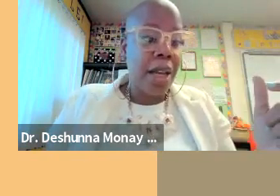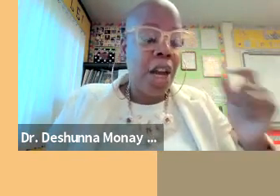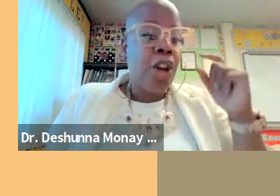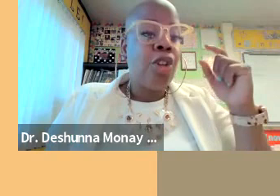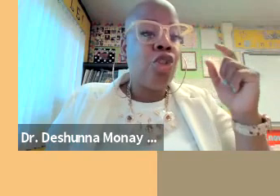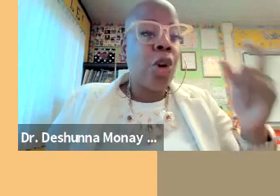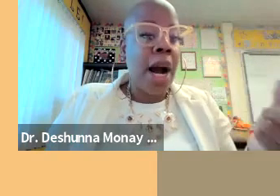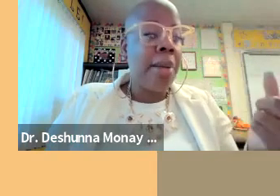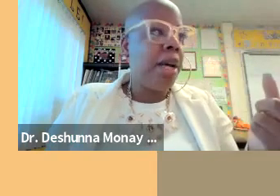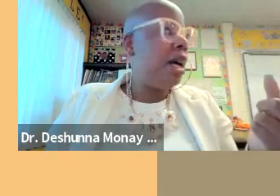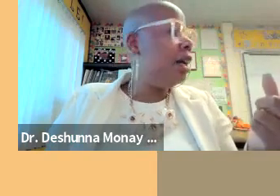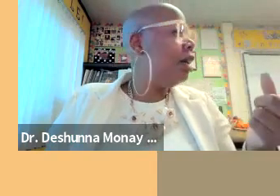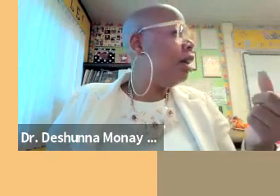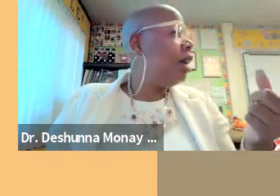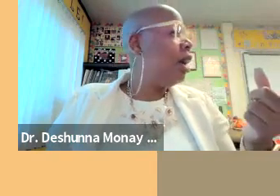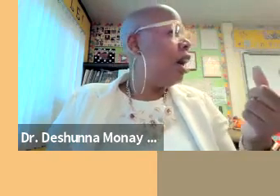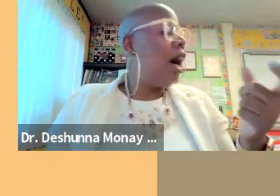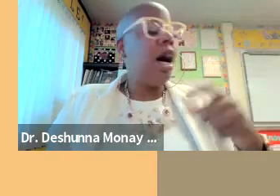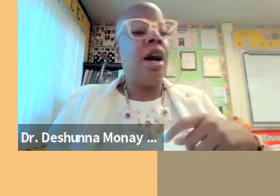selves. Trauma